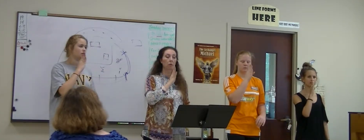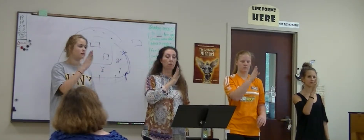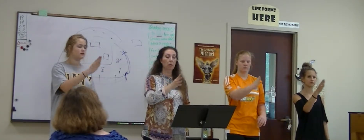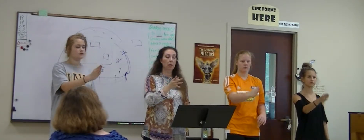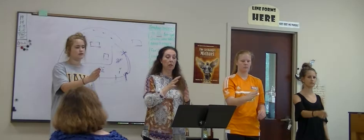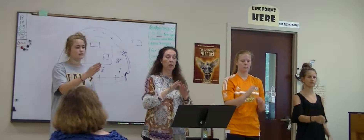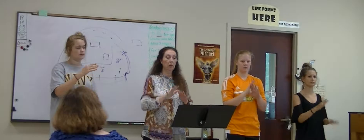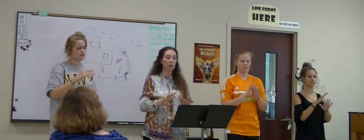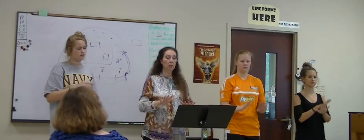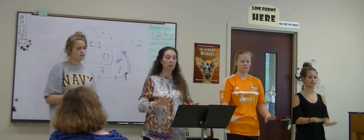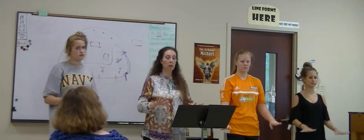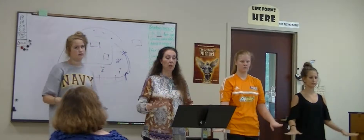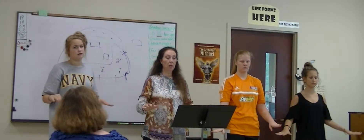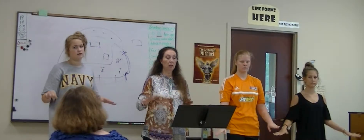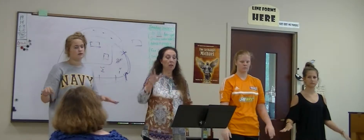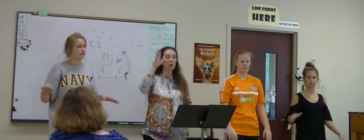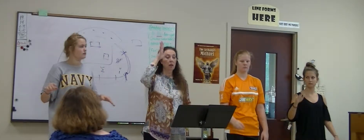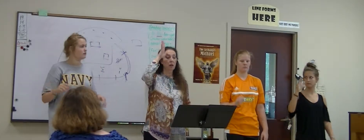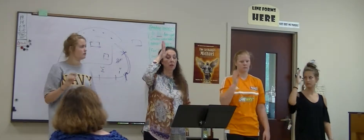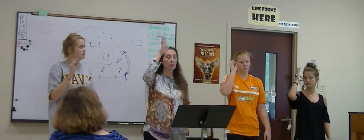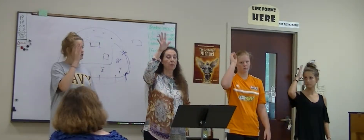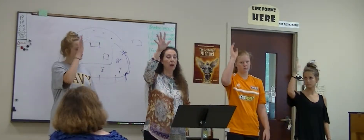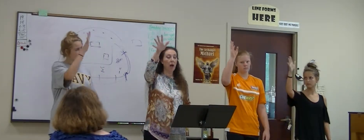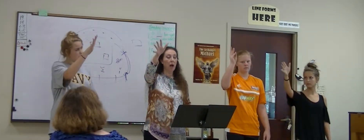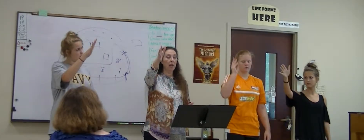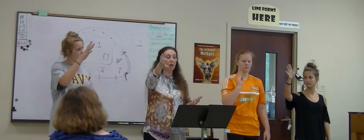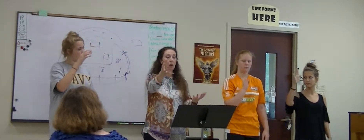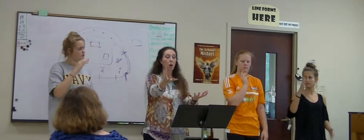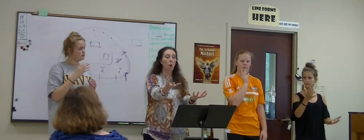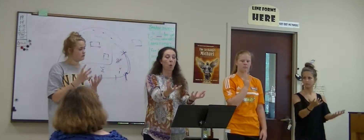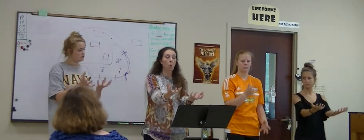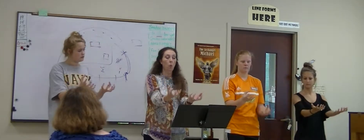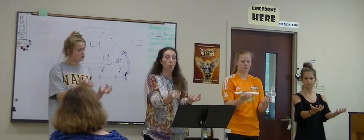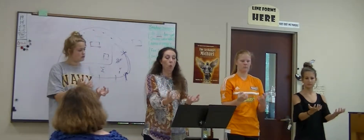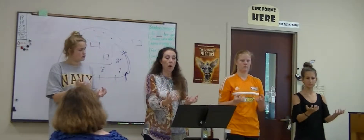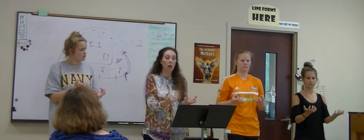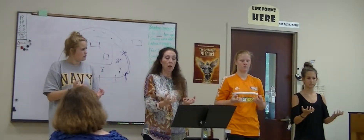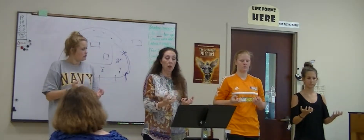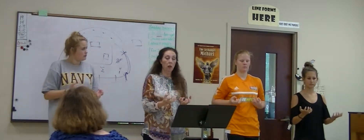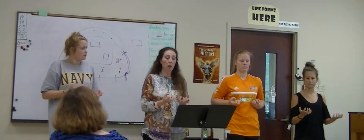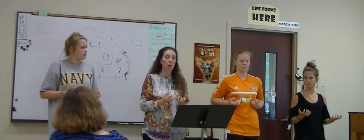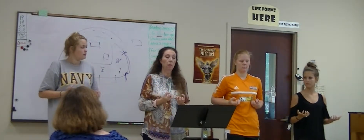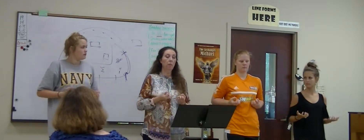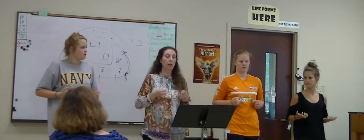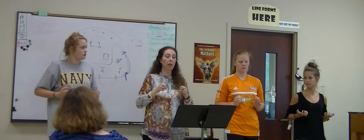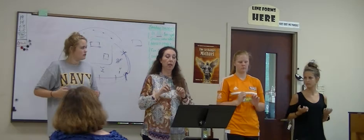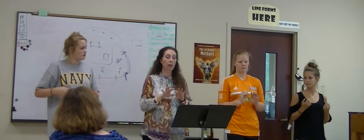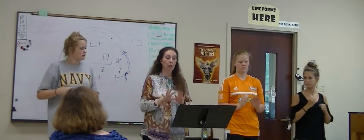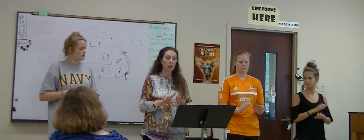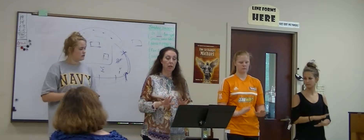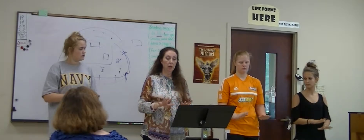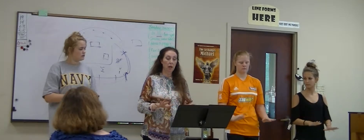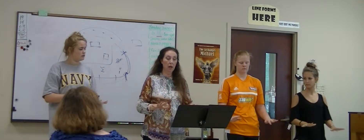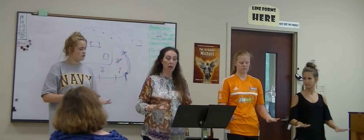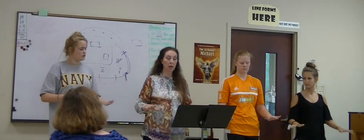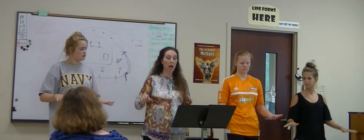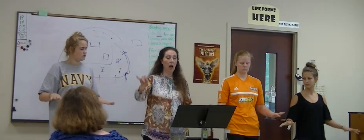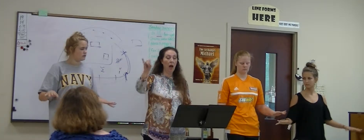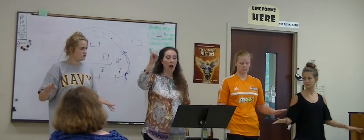be done, thy will be done,